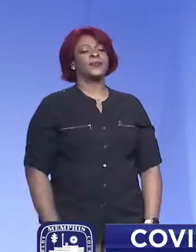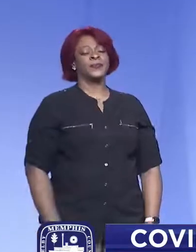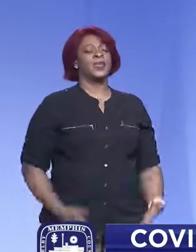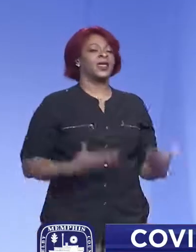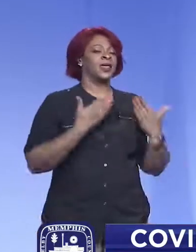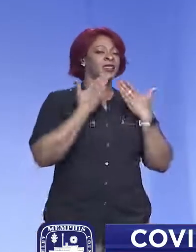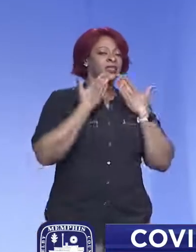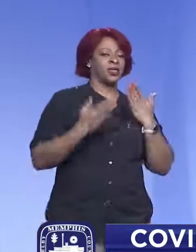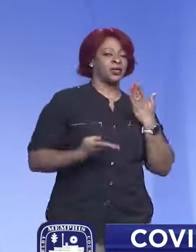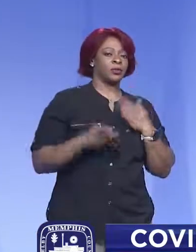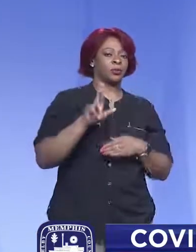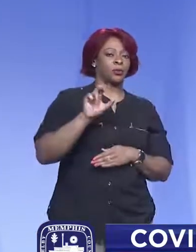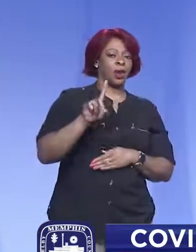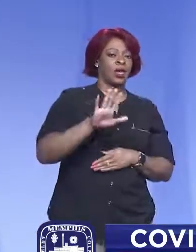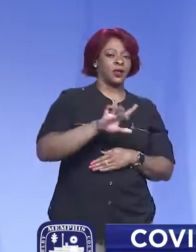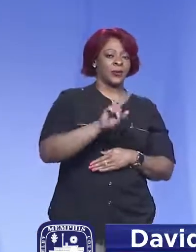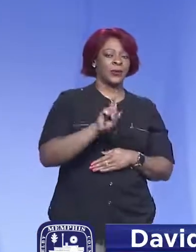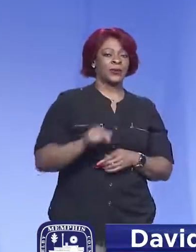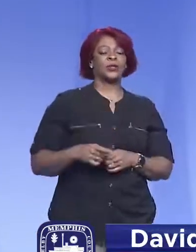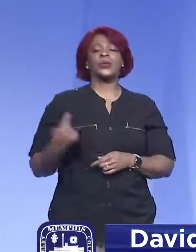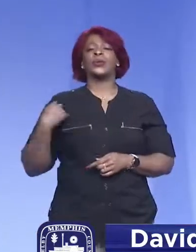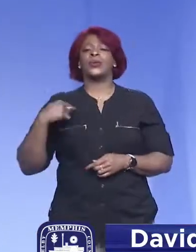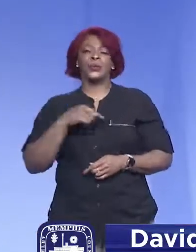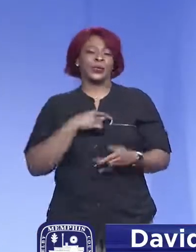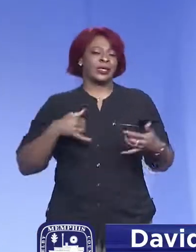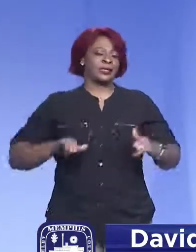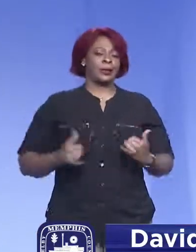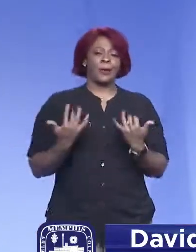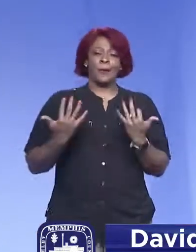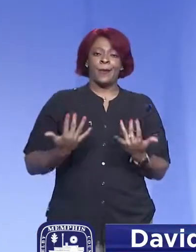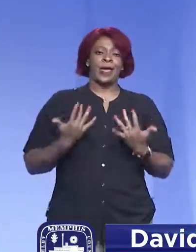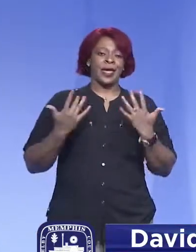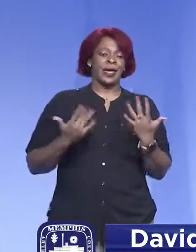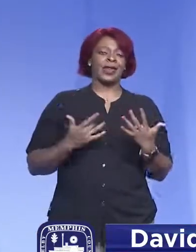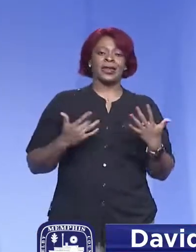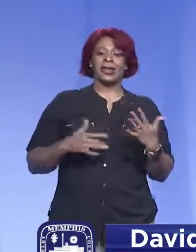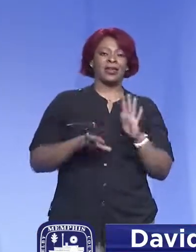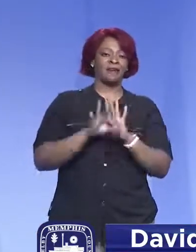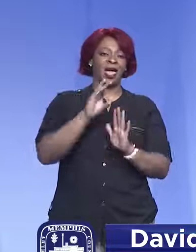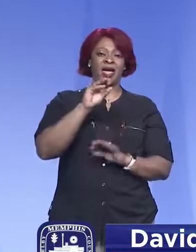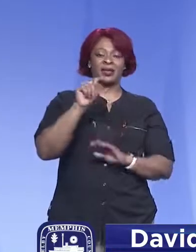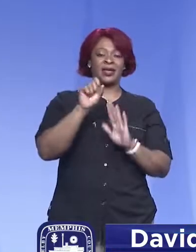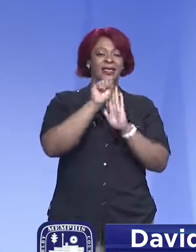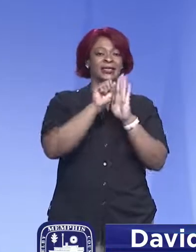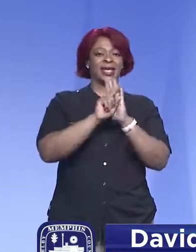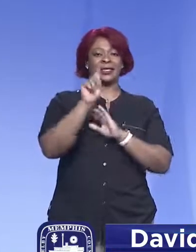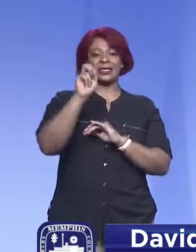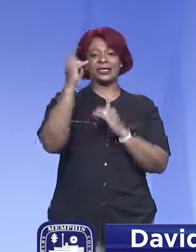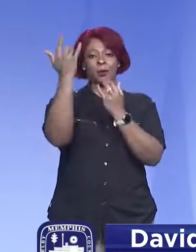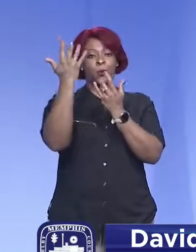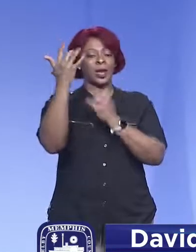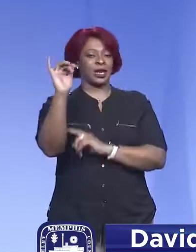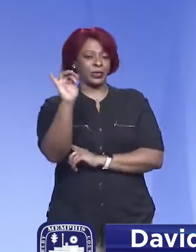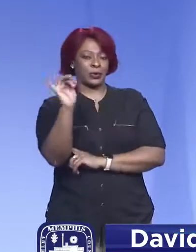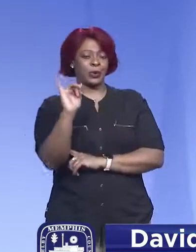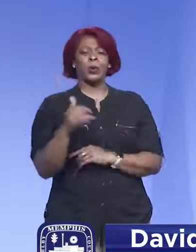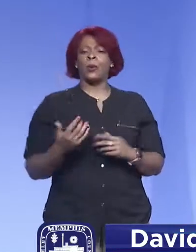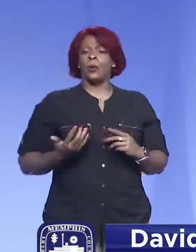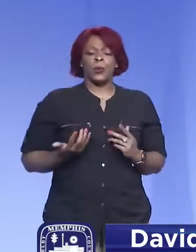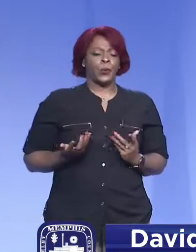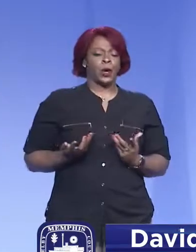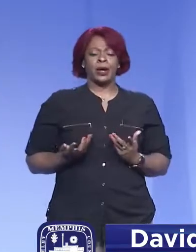Thank you, Brad, for the question. We are still waiting to find out, just as the state of Tennessee is waiting to find out,